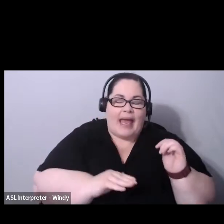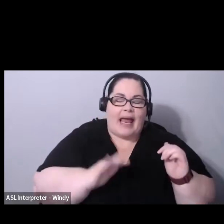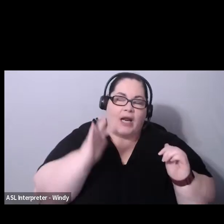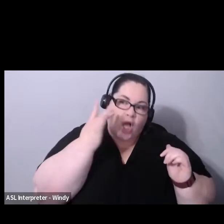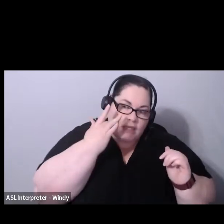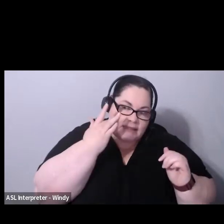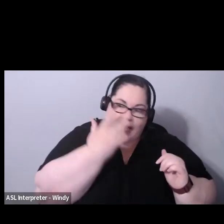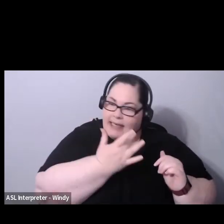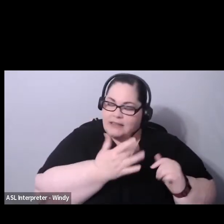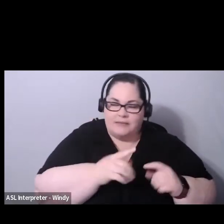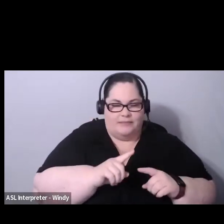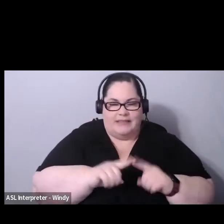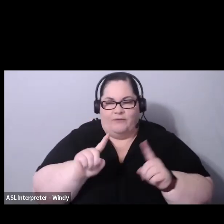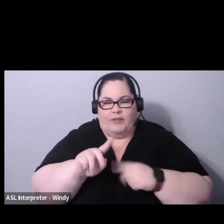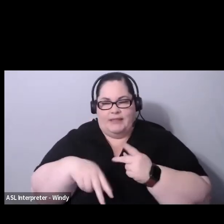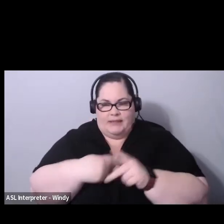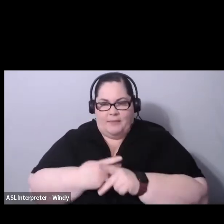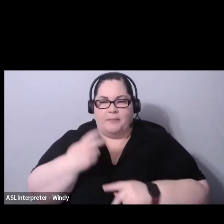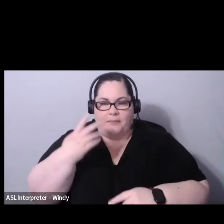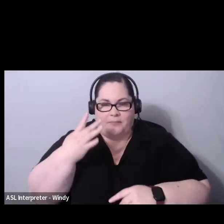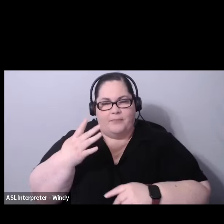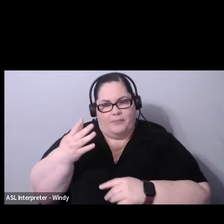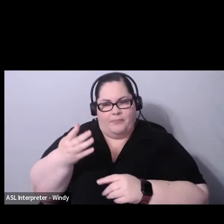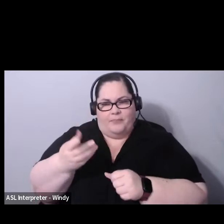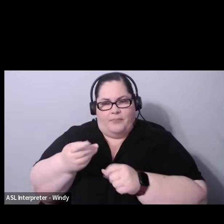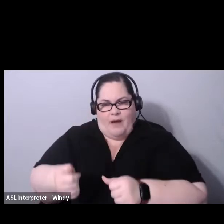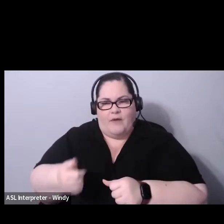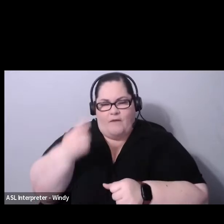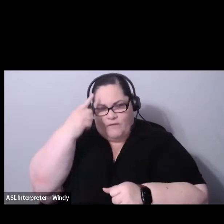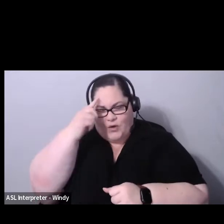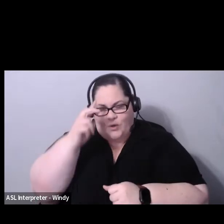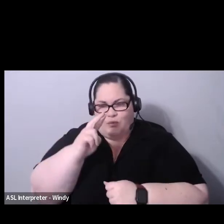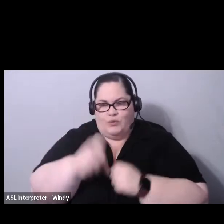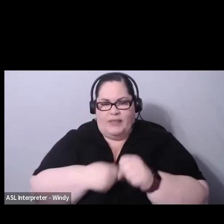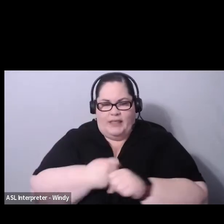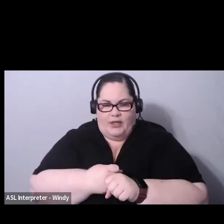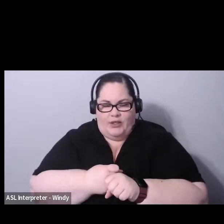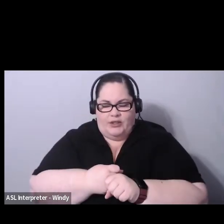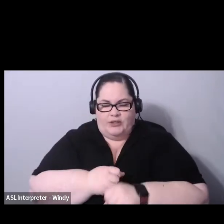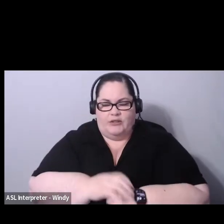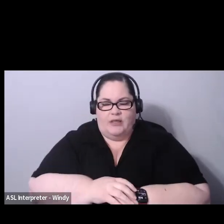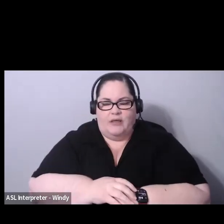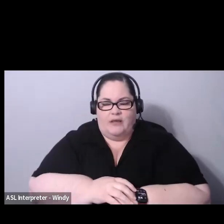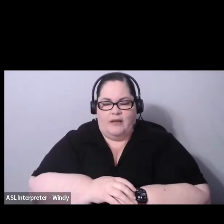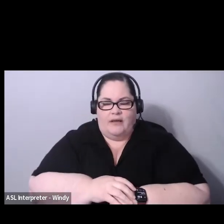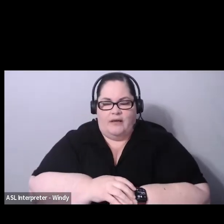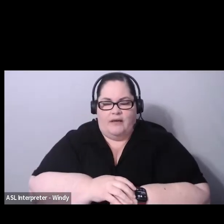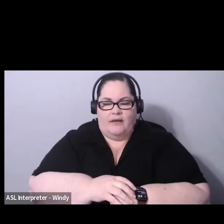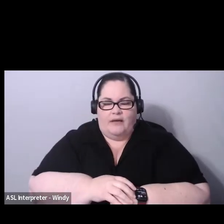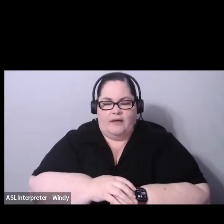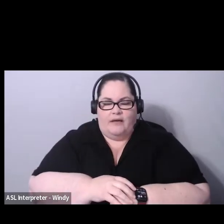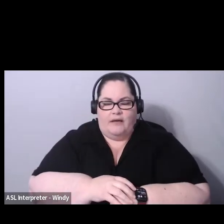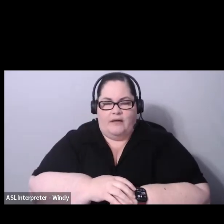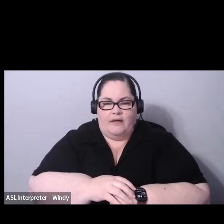years, otherwise specified by prescribing physician.